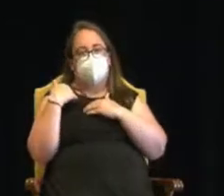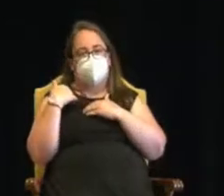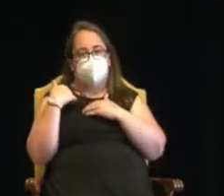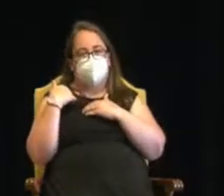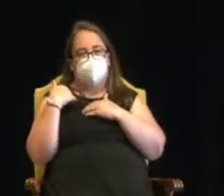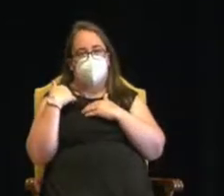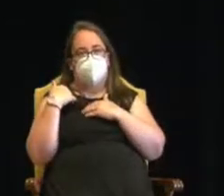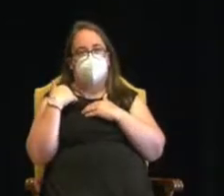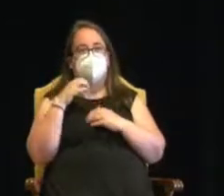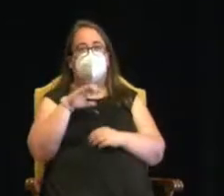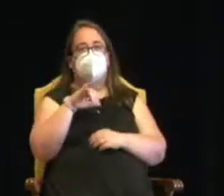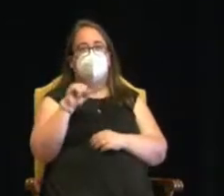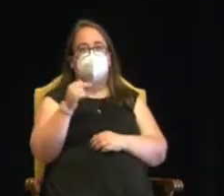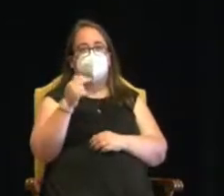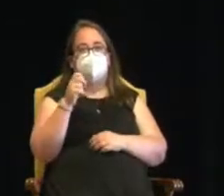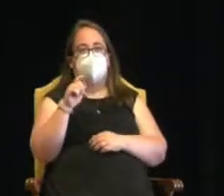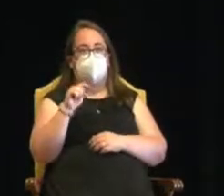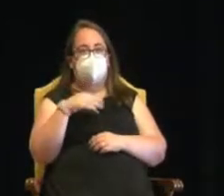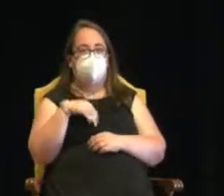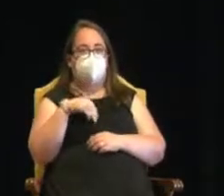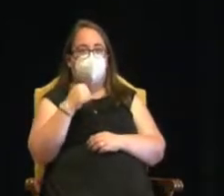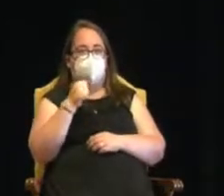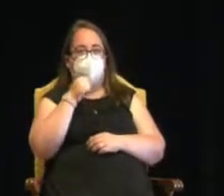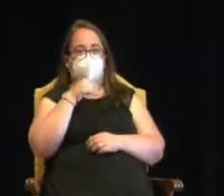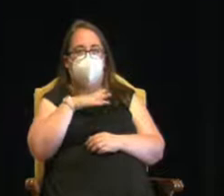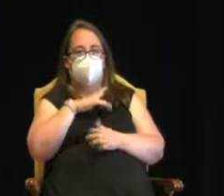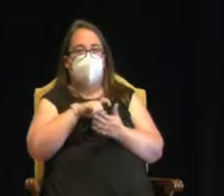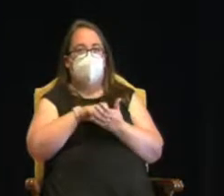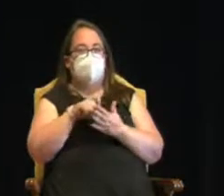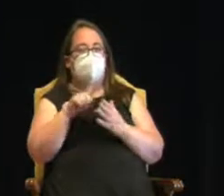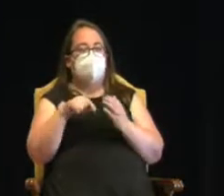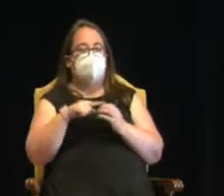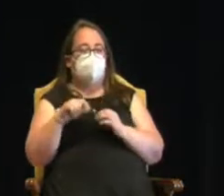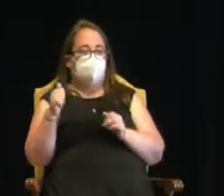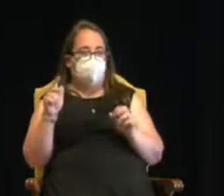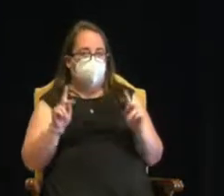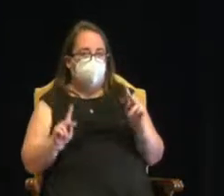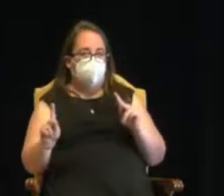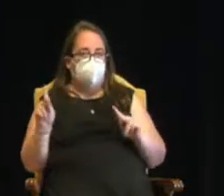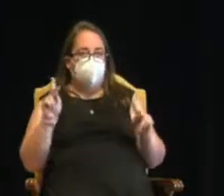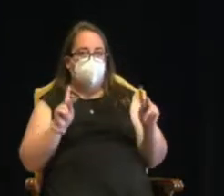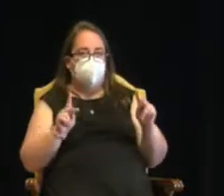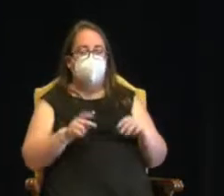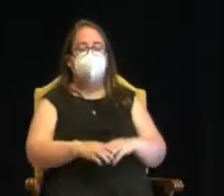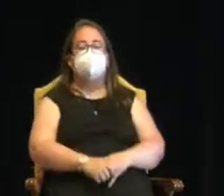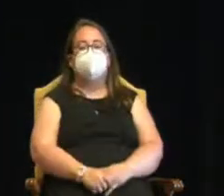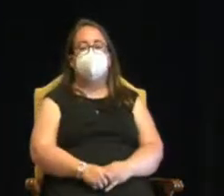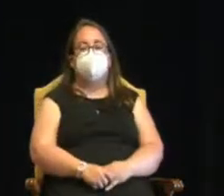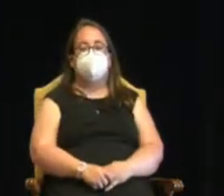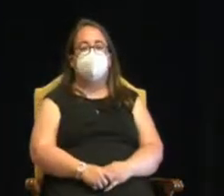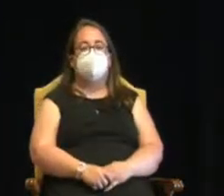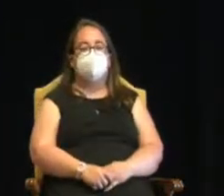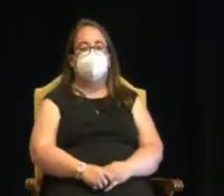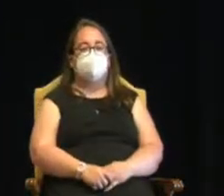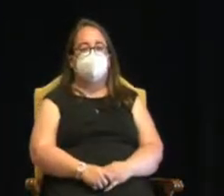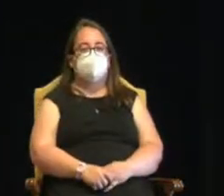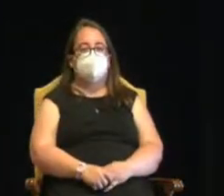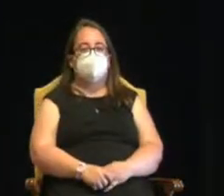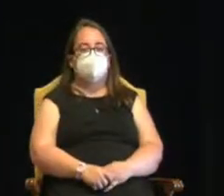a cishet white woman writing about other people? I find all of